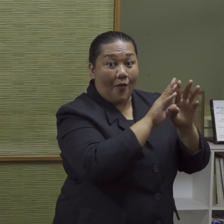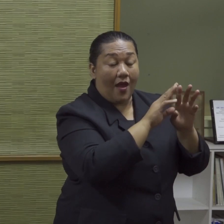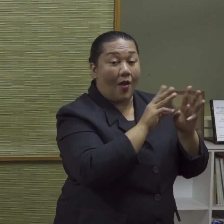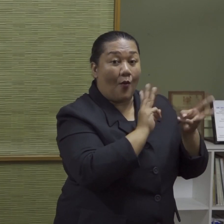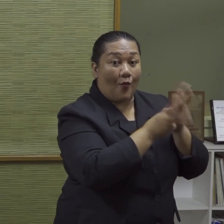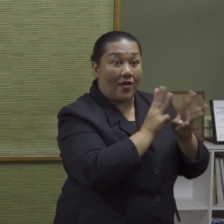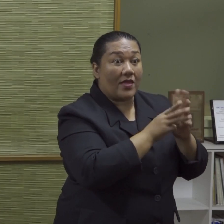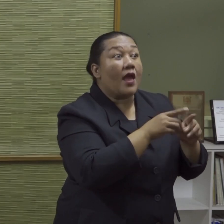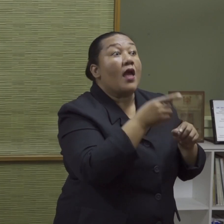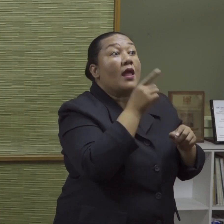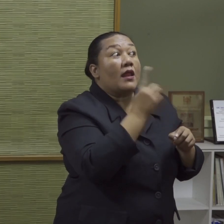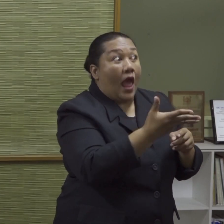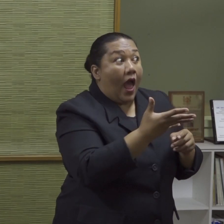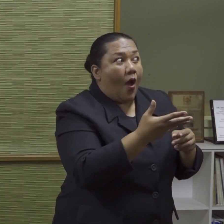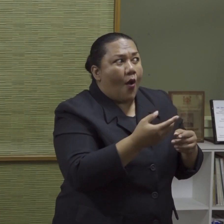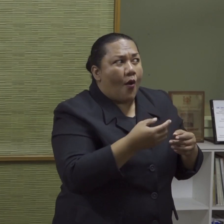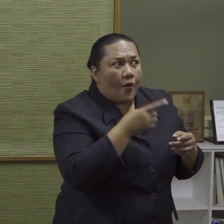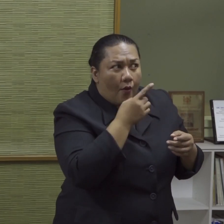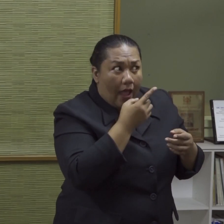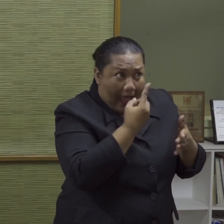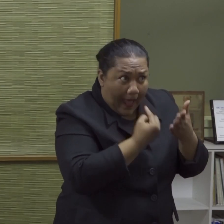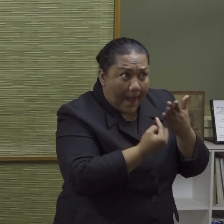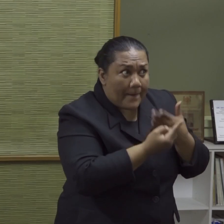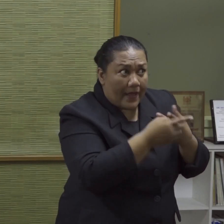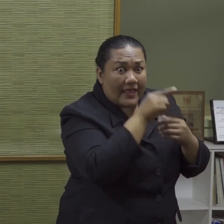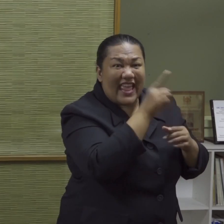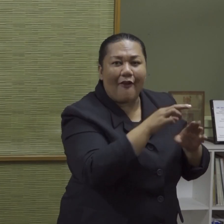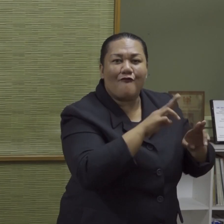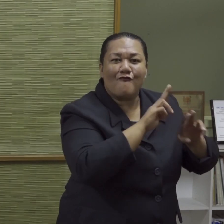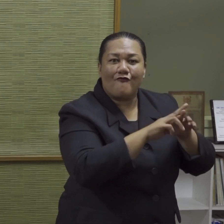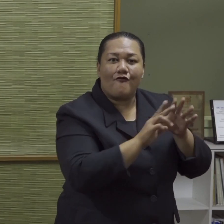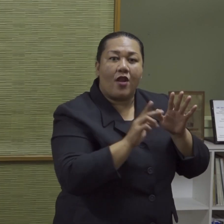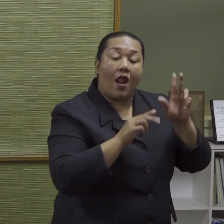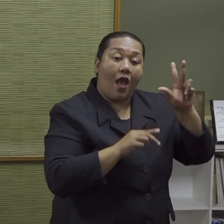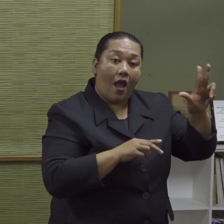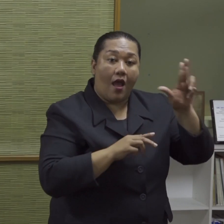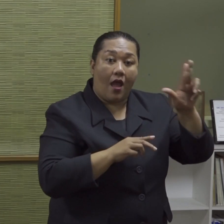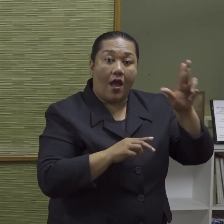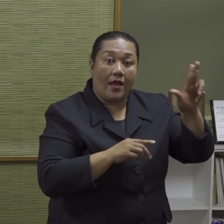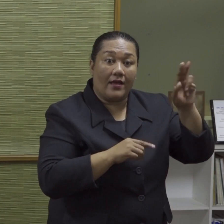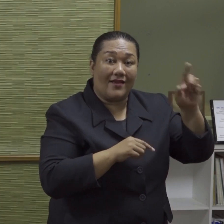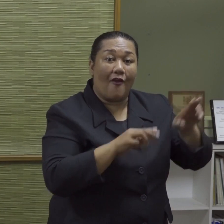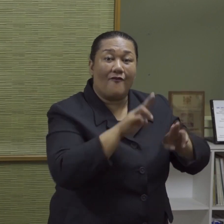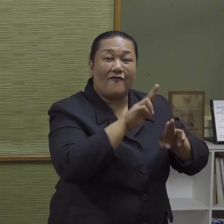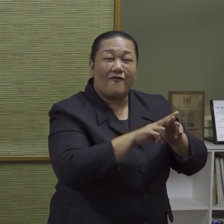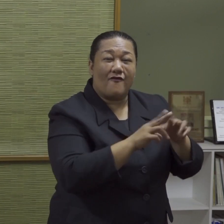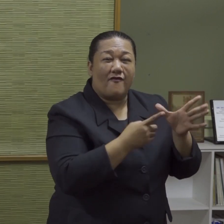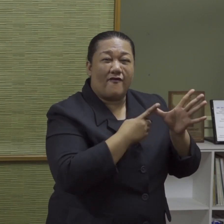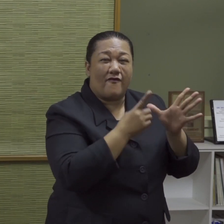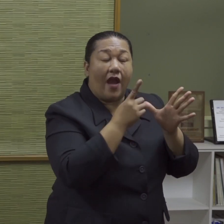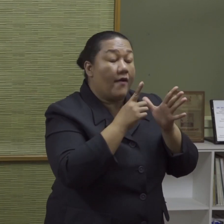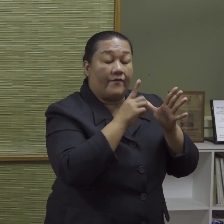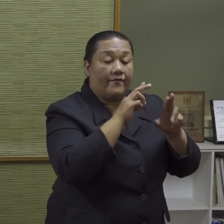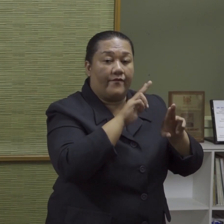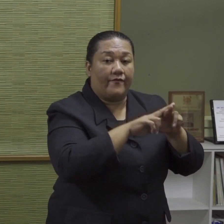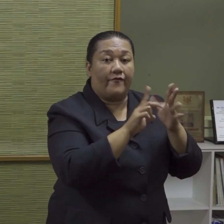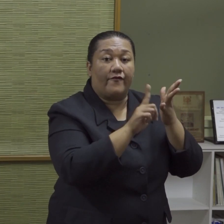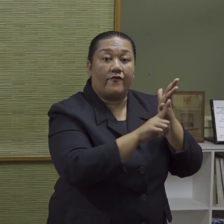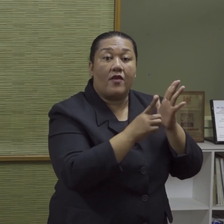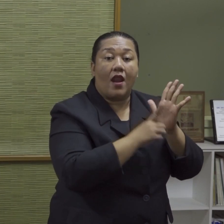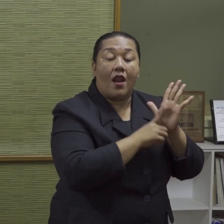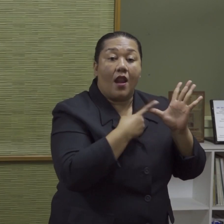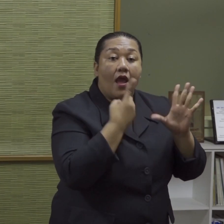in Fulanga will remain in Fulanga until the weather passes, for the safetyness of our officers on the